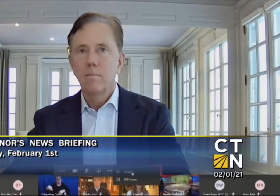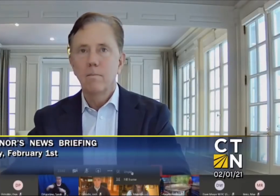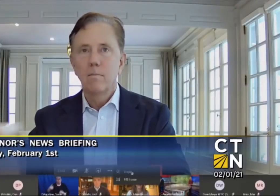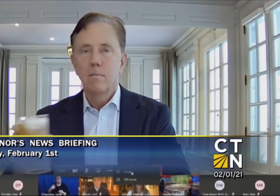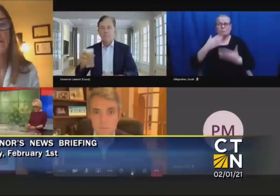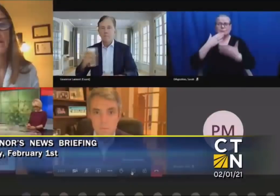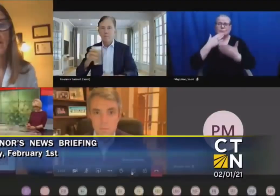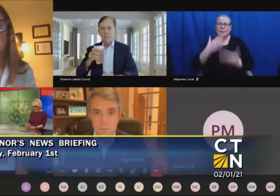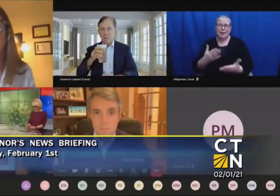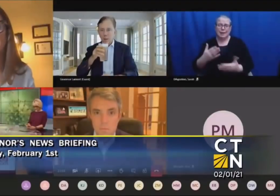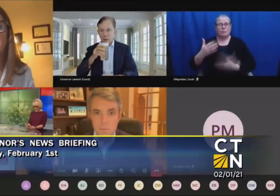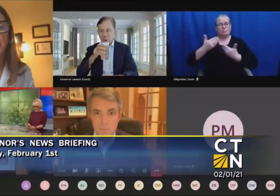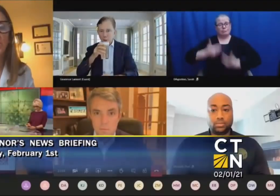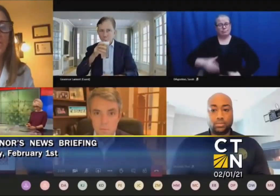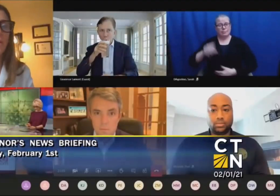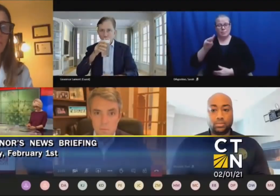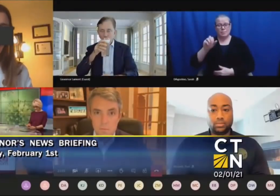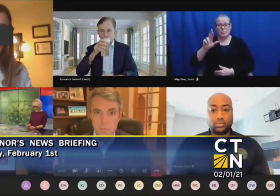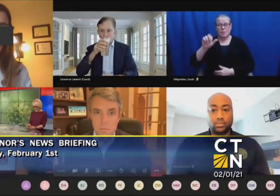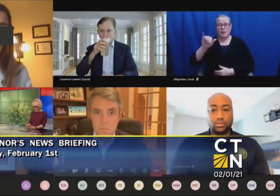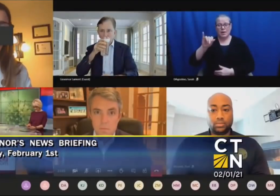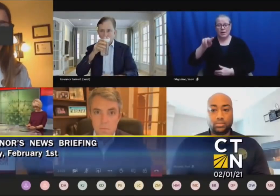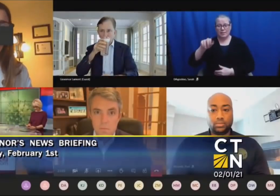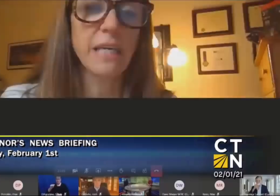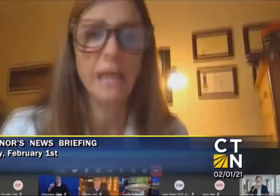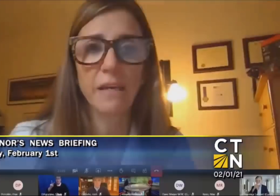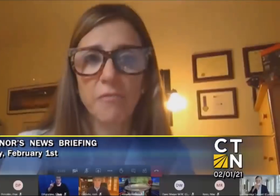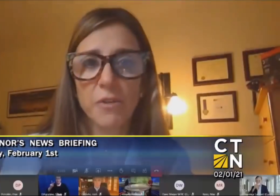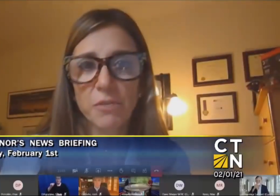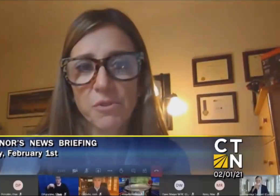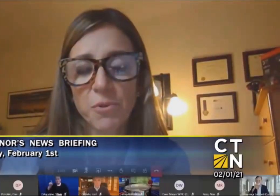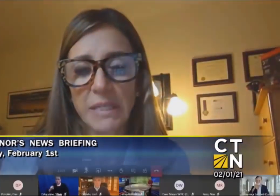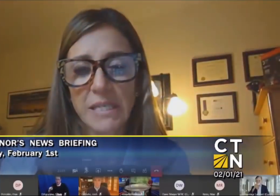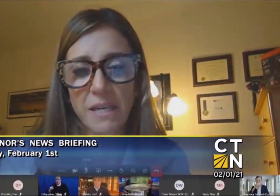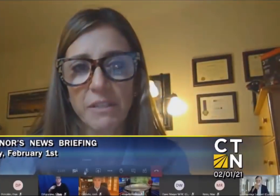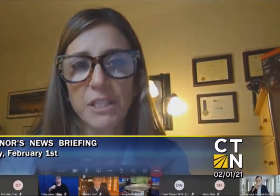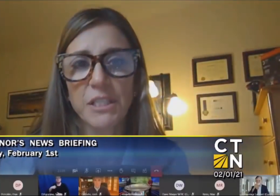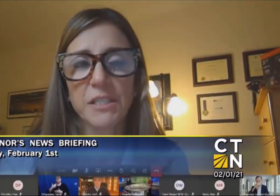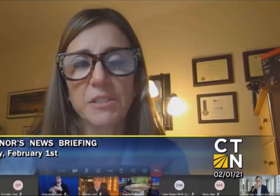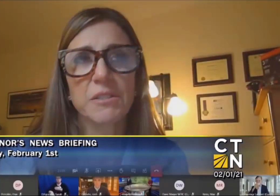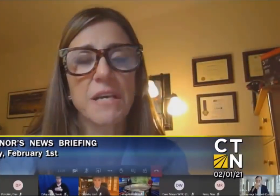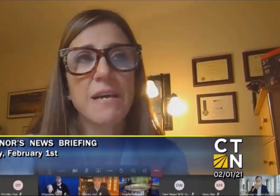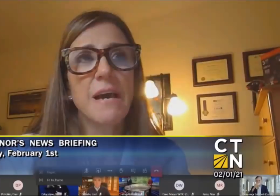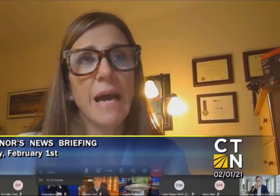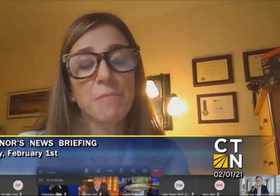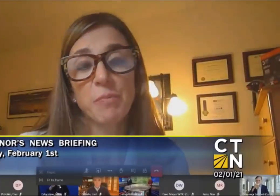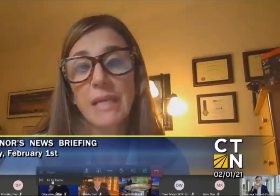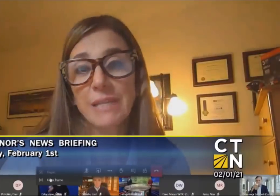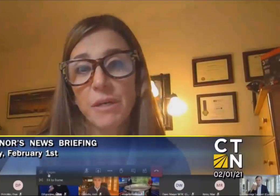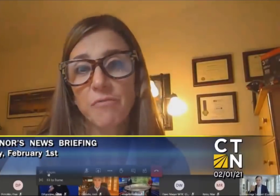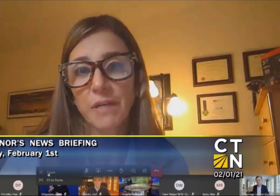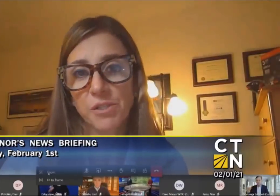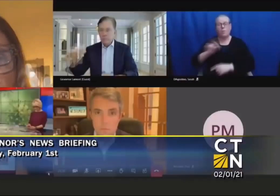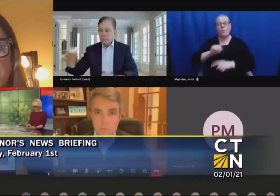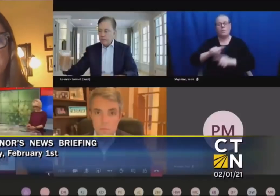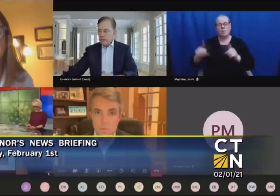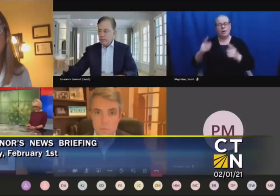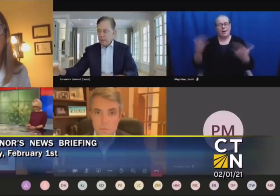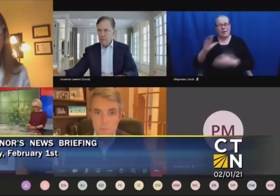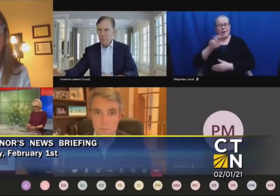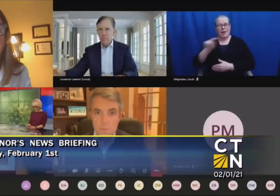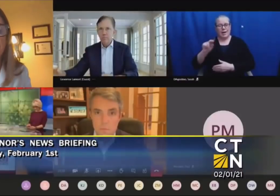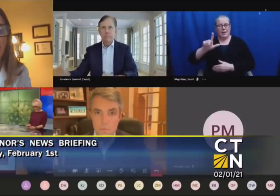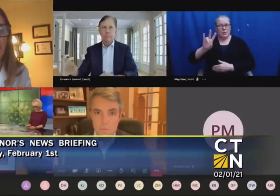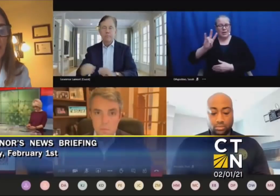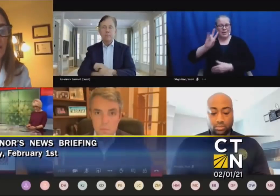Vasquez. I'm originally from Puerto Rico, but I've been living in Connecticut for close to 27 years. I'm a pediatric infectious